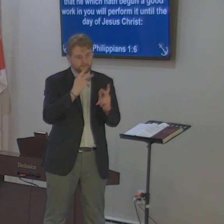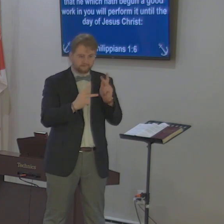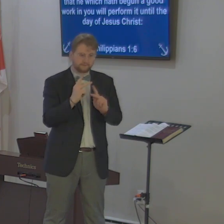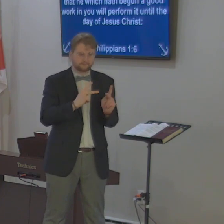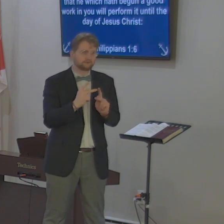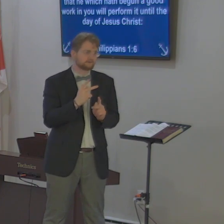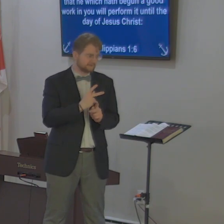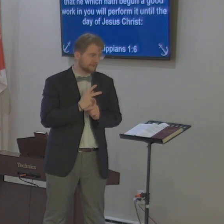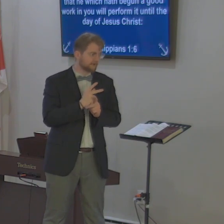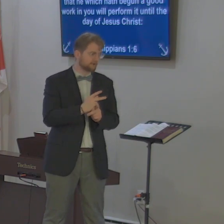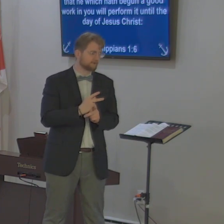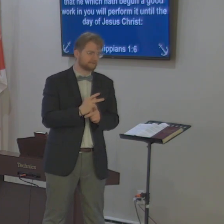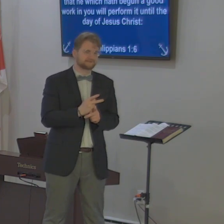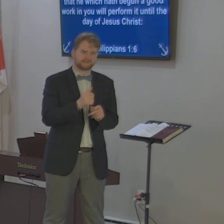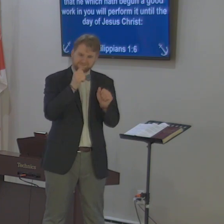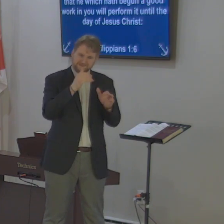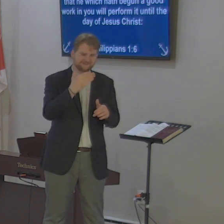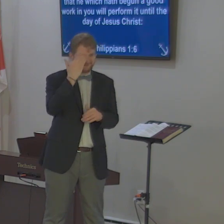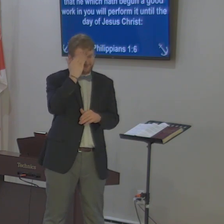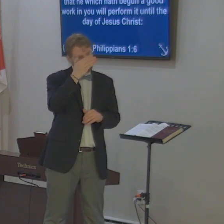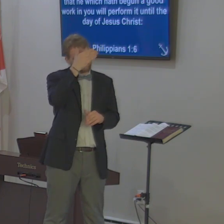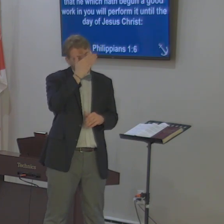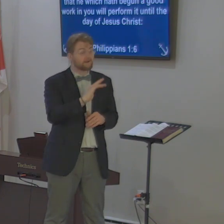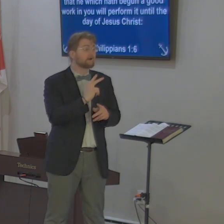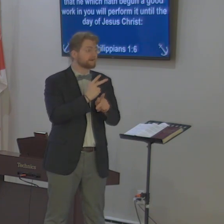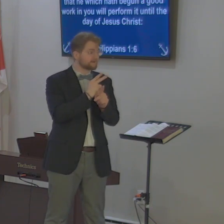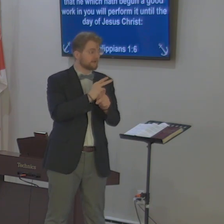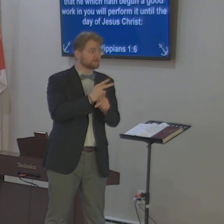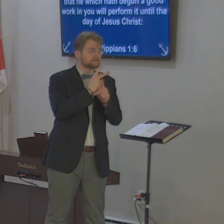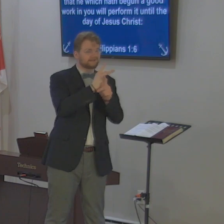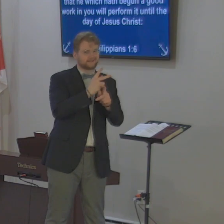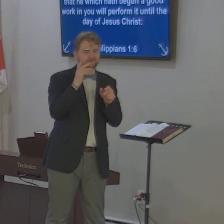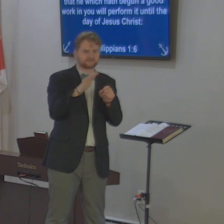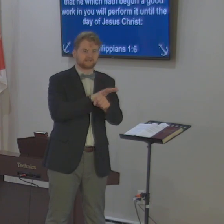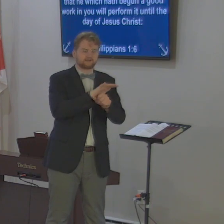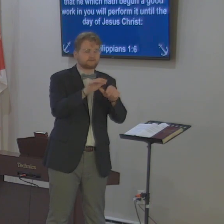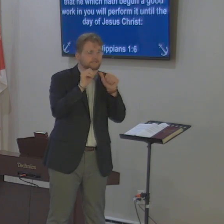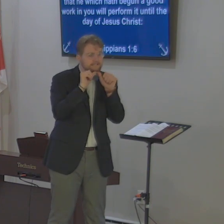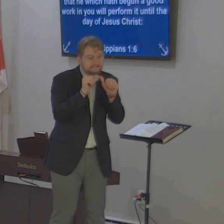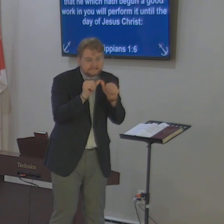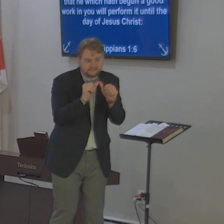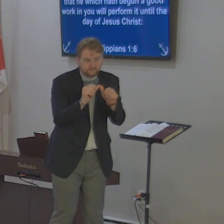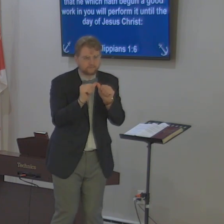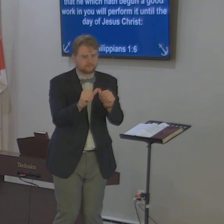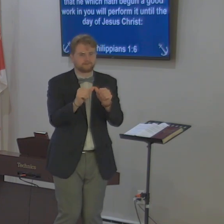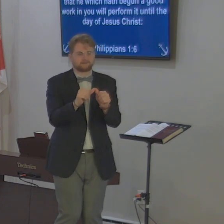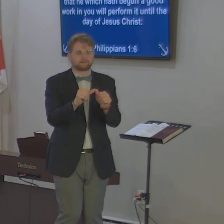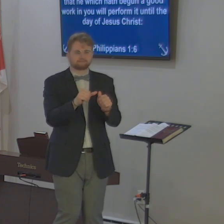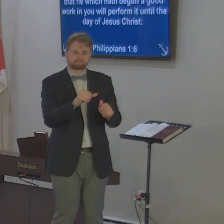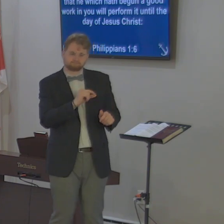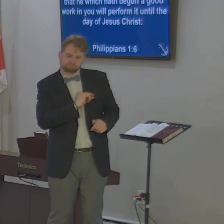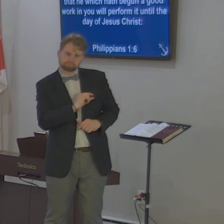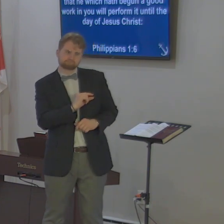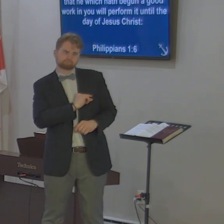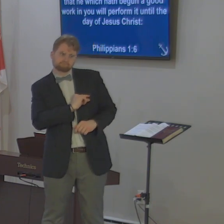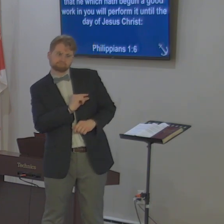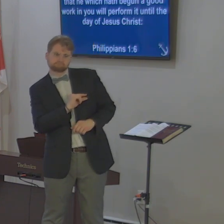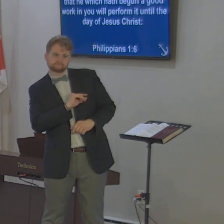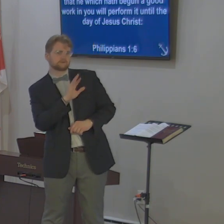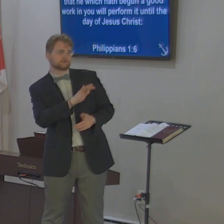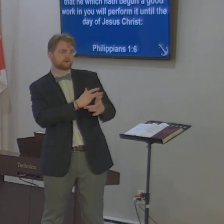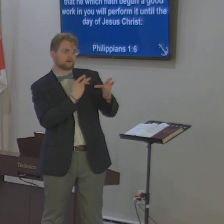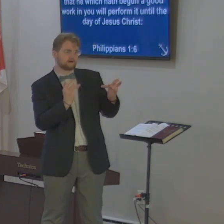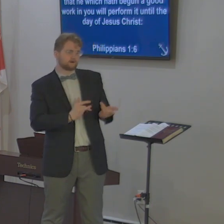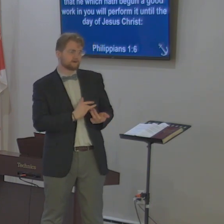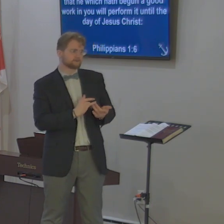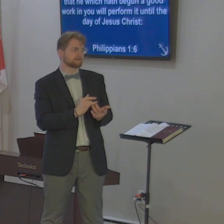it a blessing to know that God cares, and he cares enough to continually prod at your heart to get you